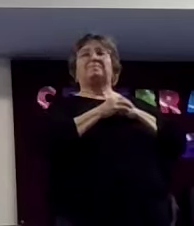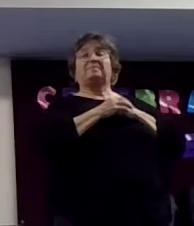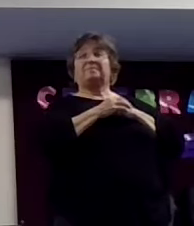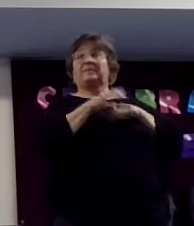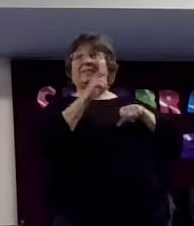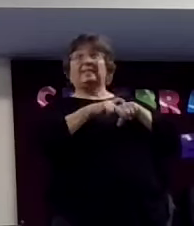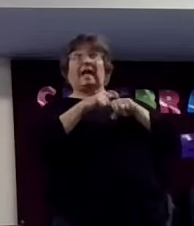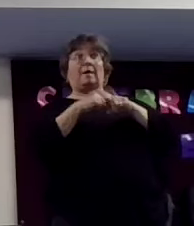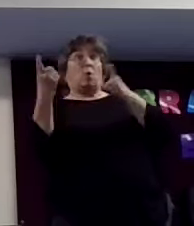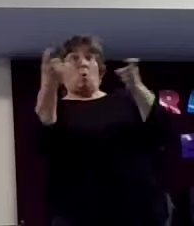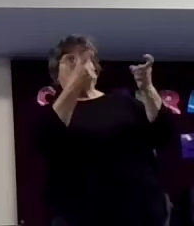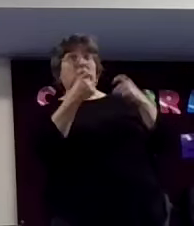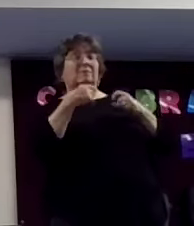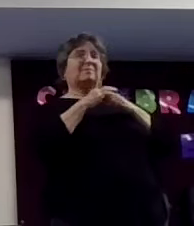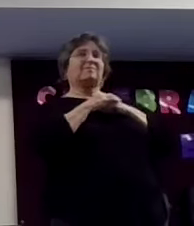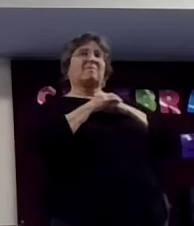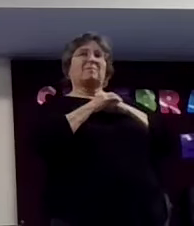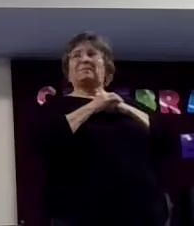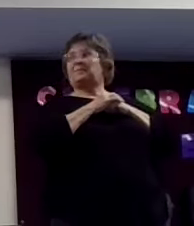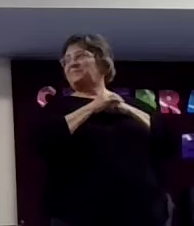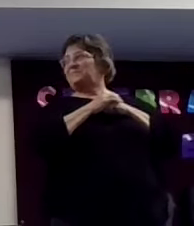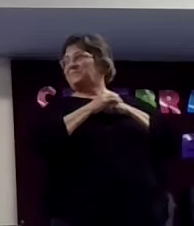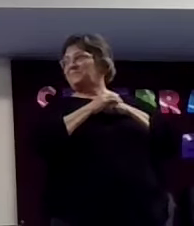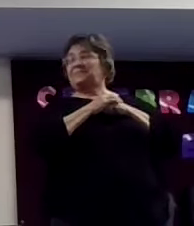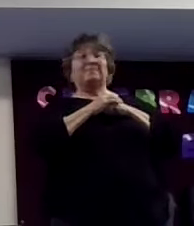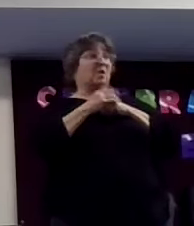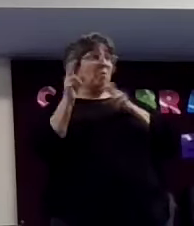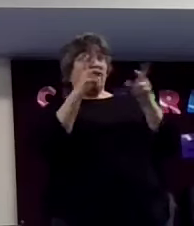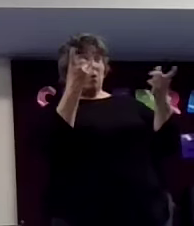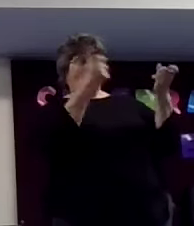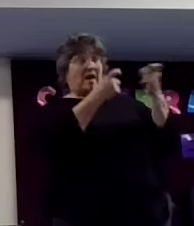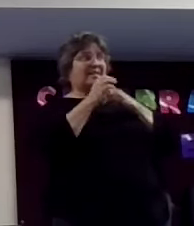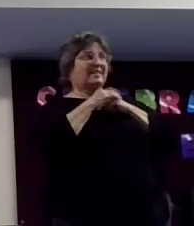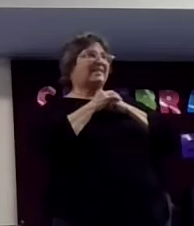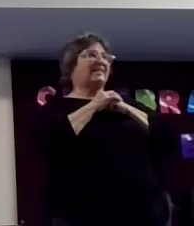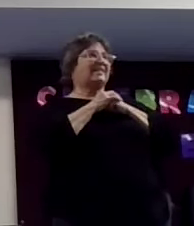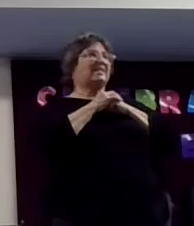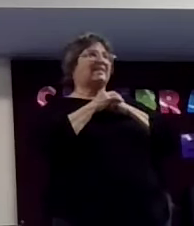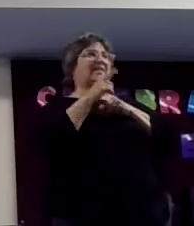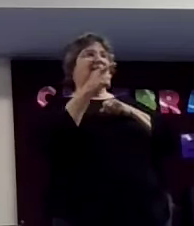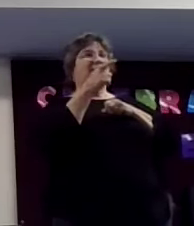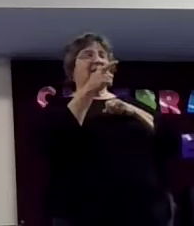Just the time where people ask me questions. All right.